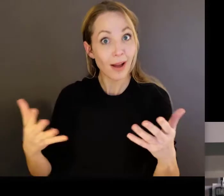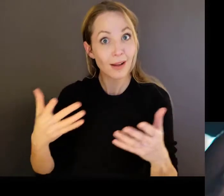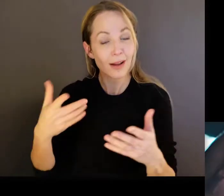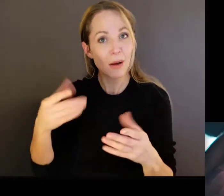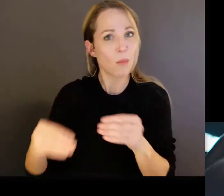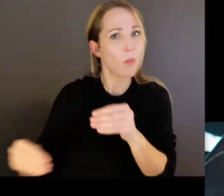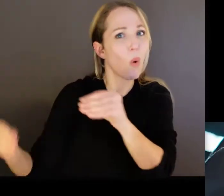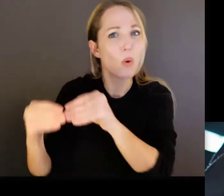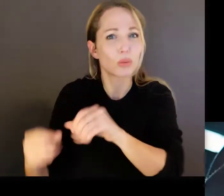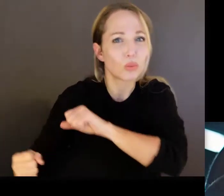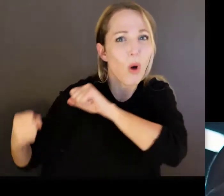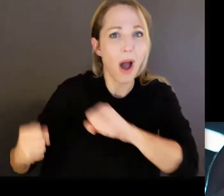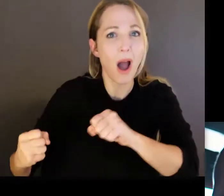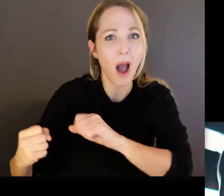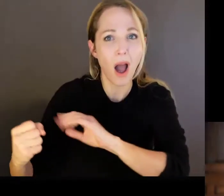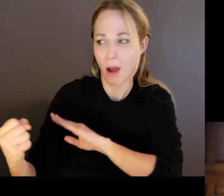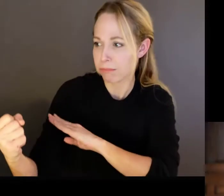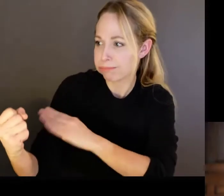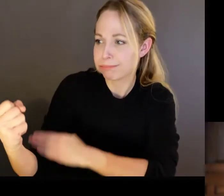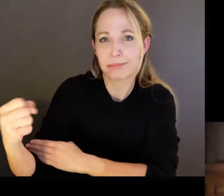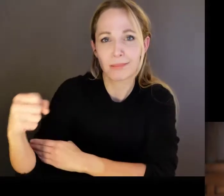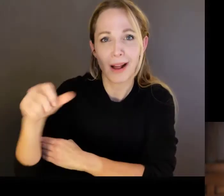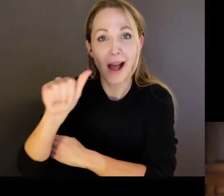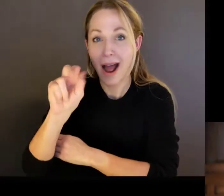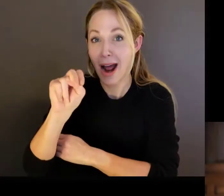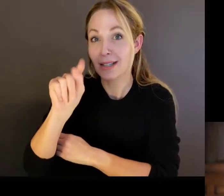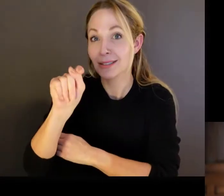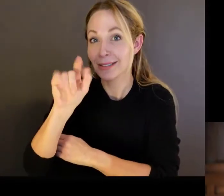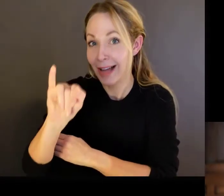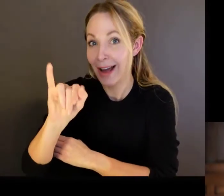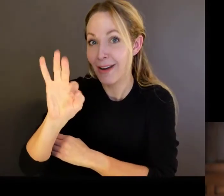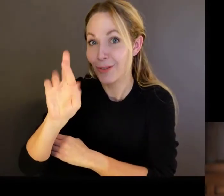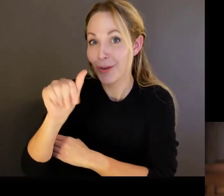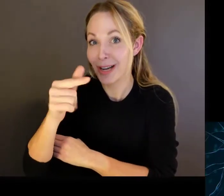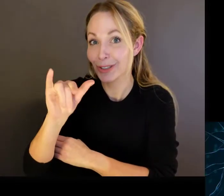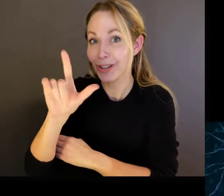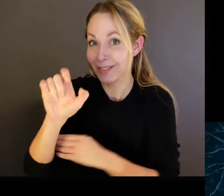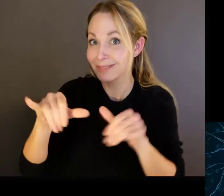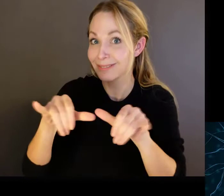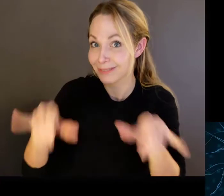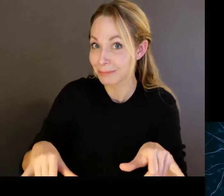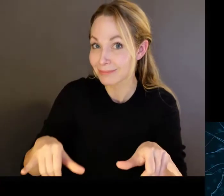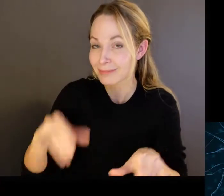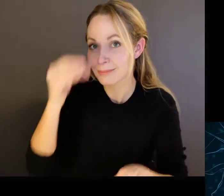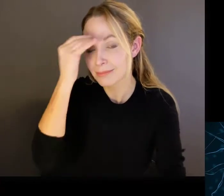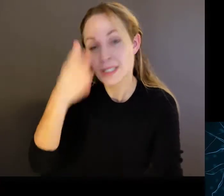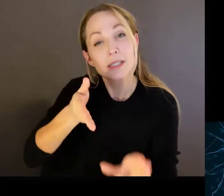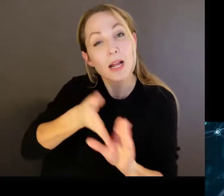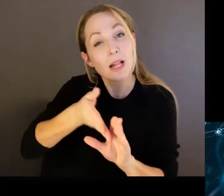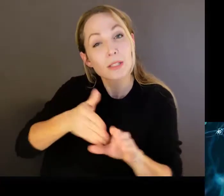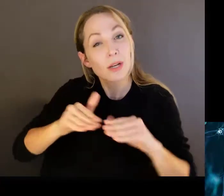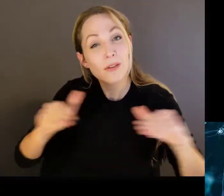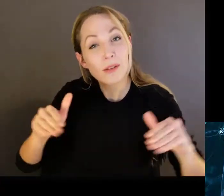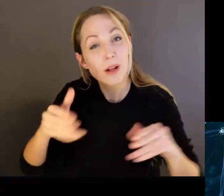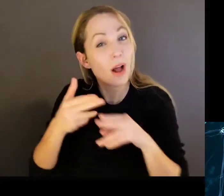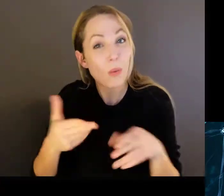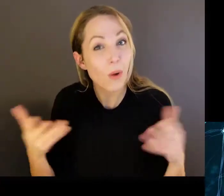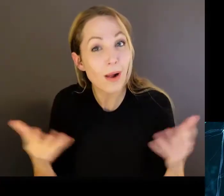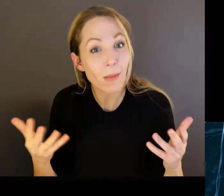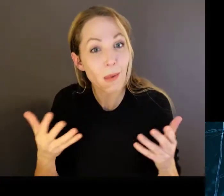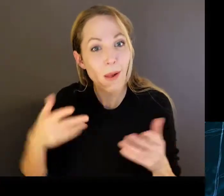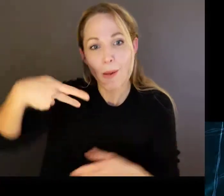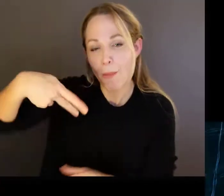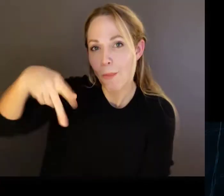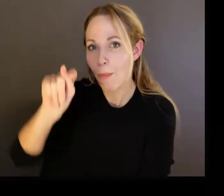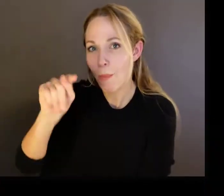result? We actually grow stronger. We're an anti-fragile system. On the psychological level, you know what that's called?